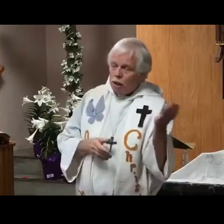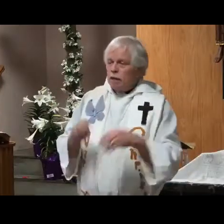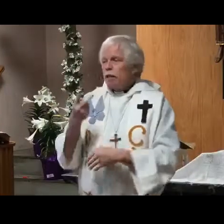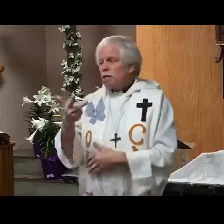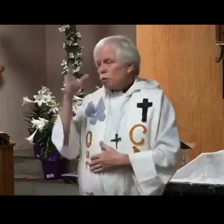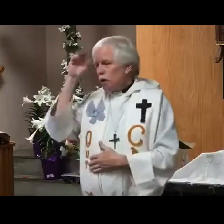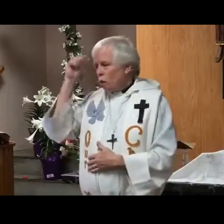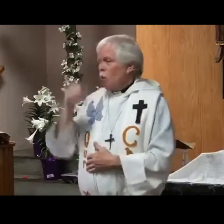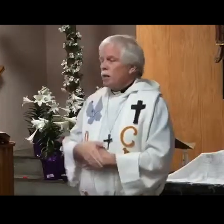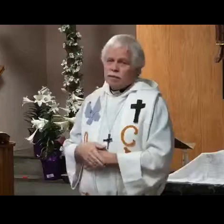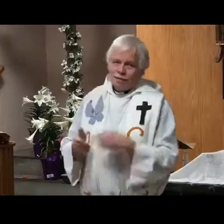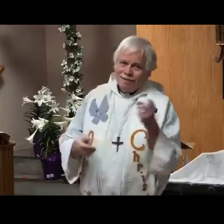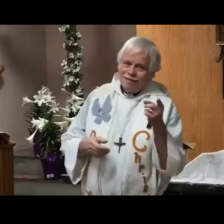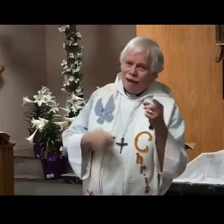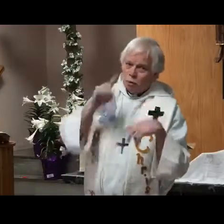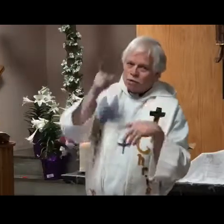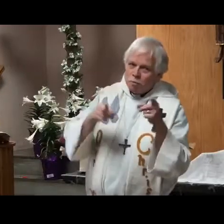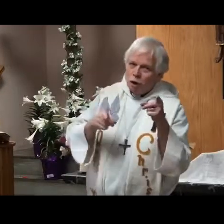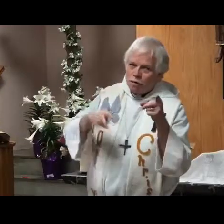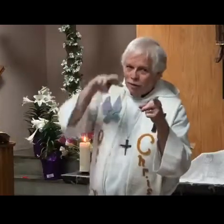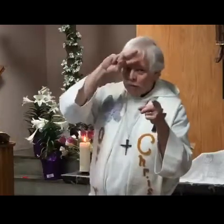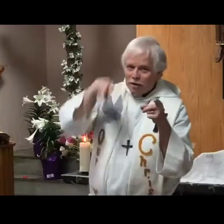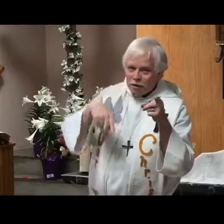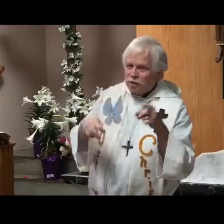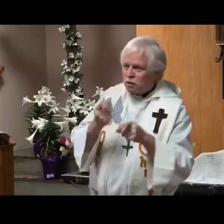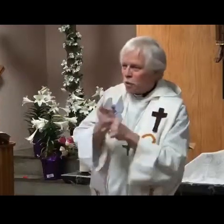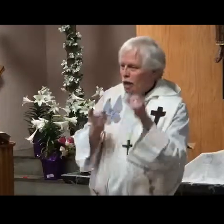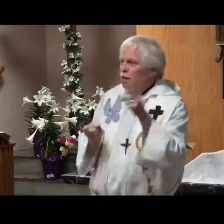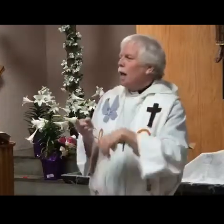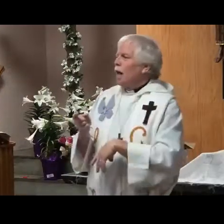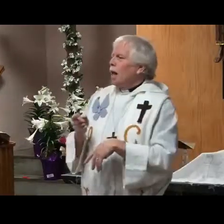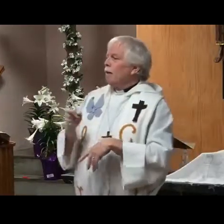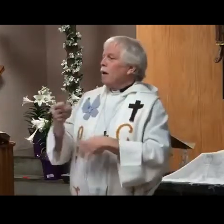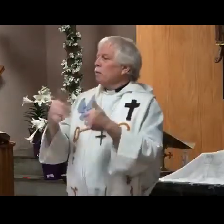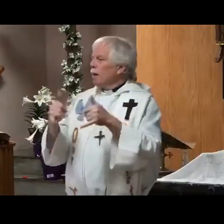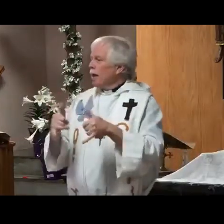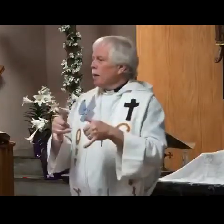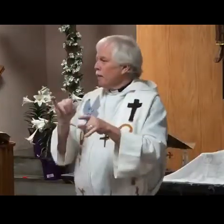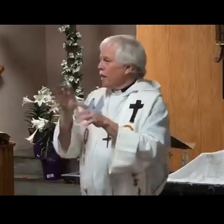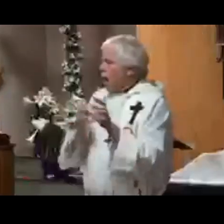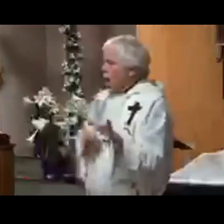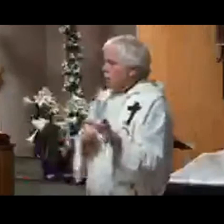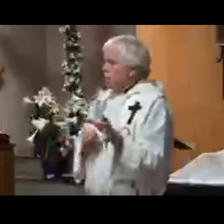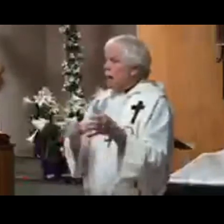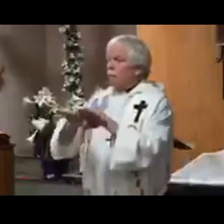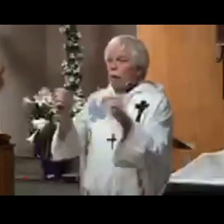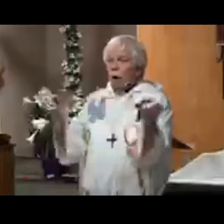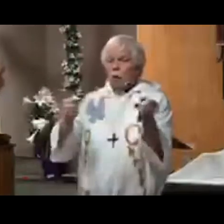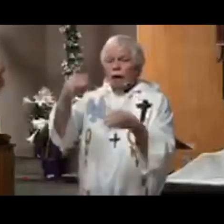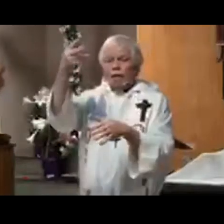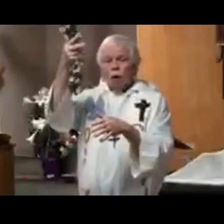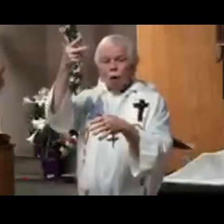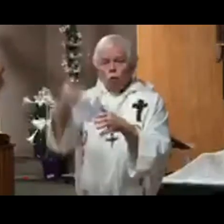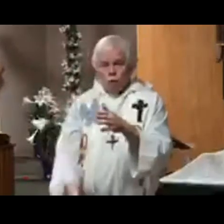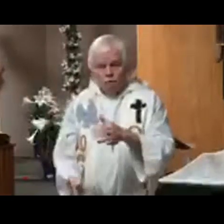Well, these three boys, they weren't smart, they were ignorant, you're right. They were playing on the ice, and it